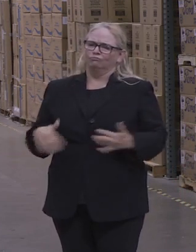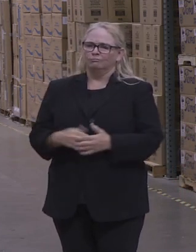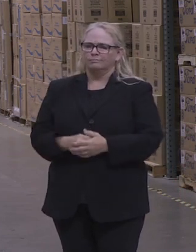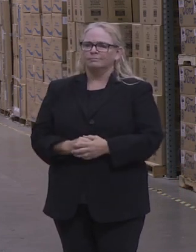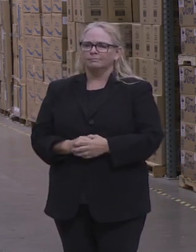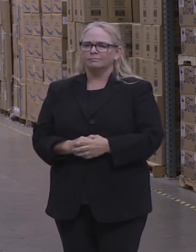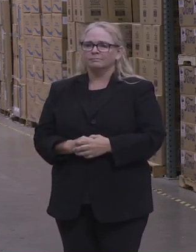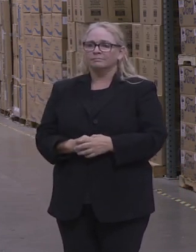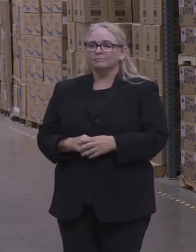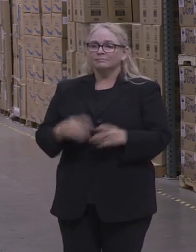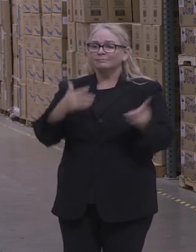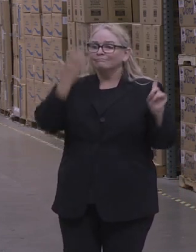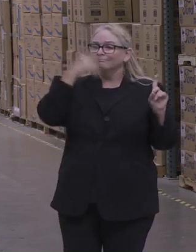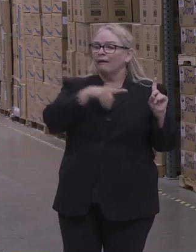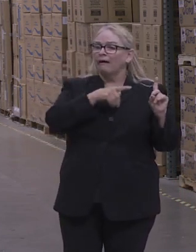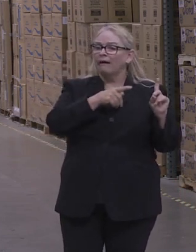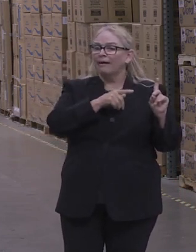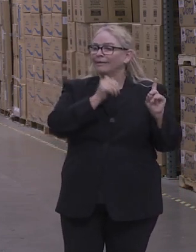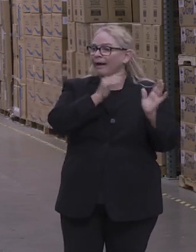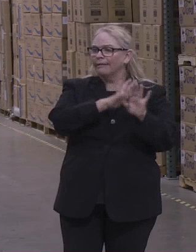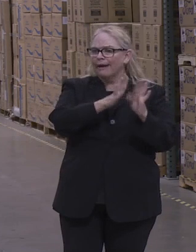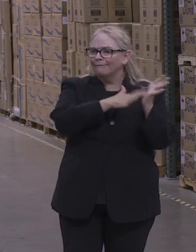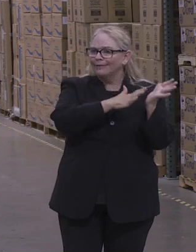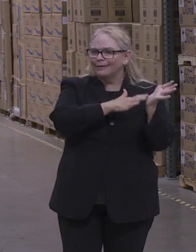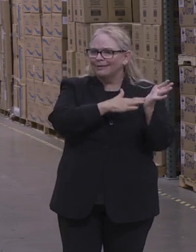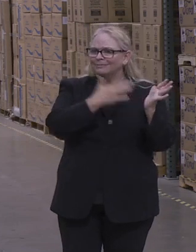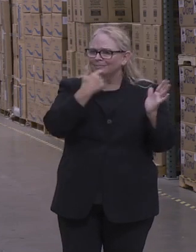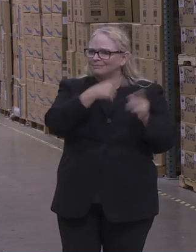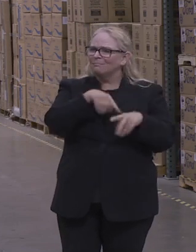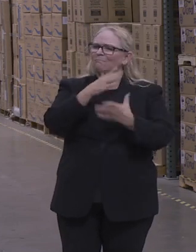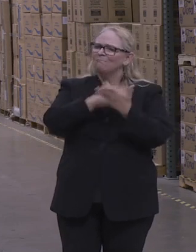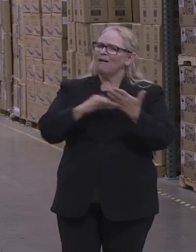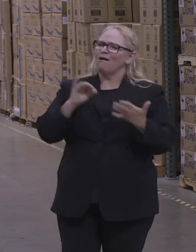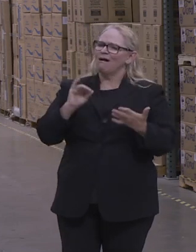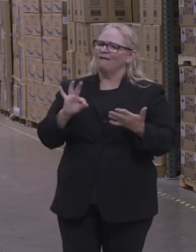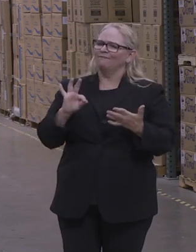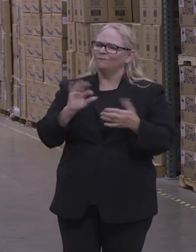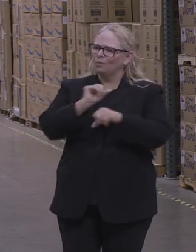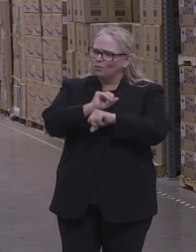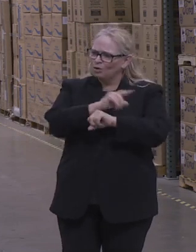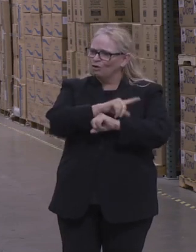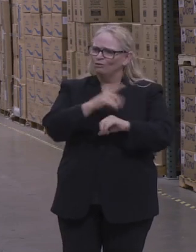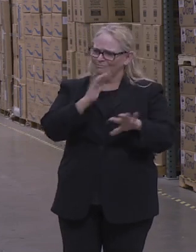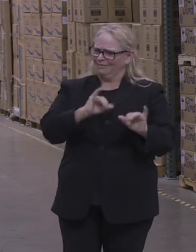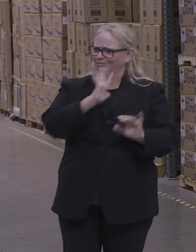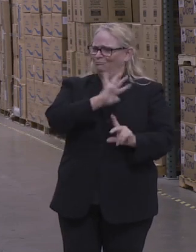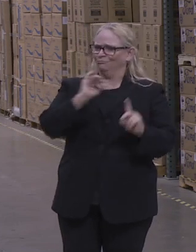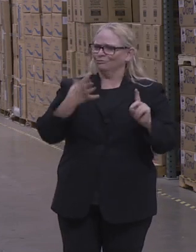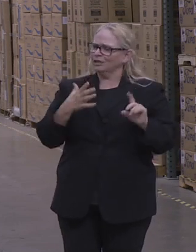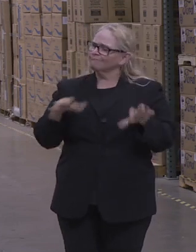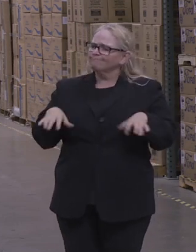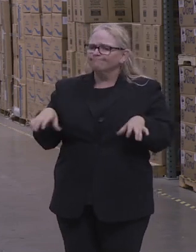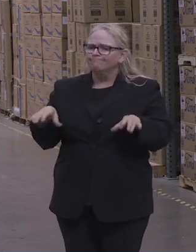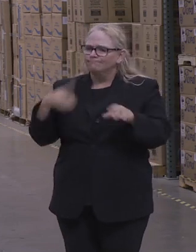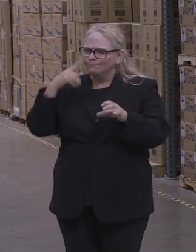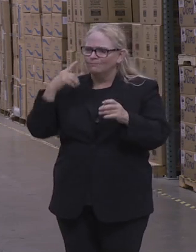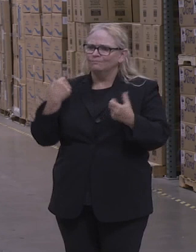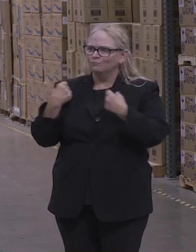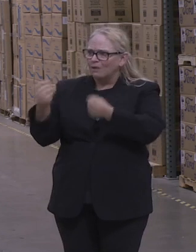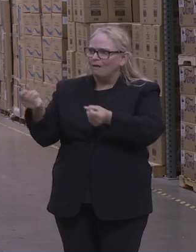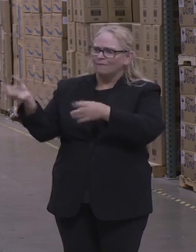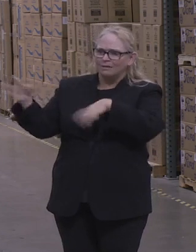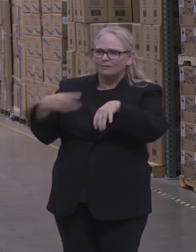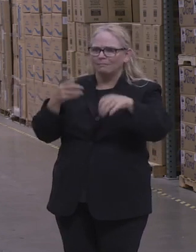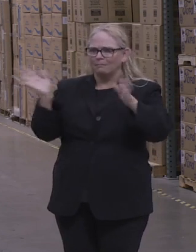unnoticed, that are part of this supply chain effort, moving product all up and down the state. I also want to acknowledge